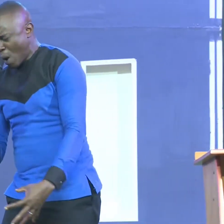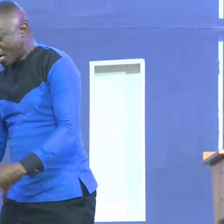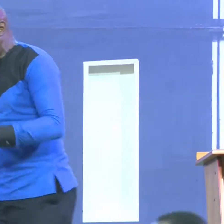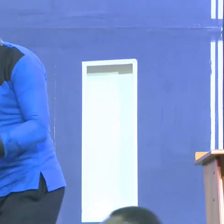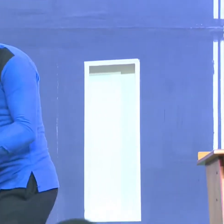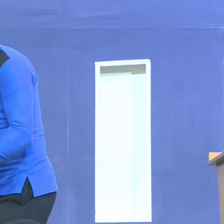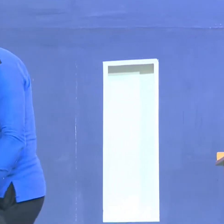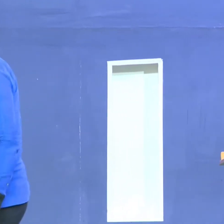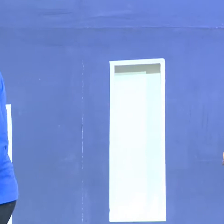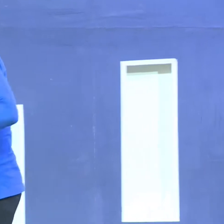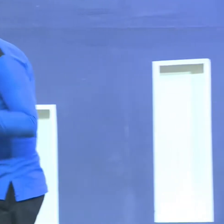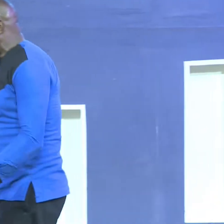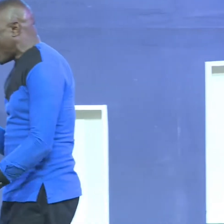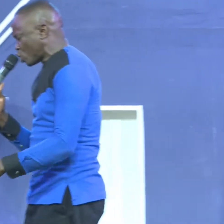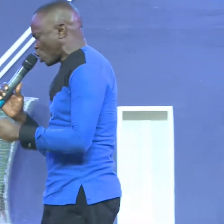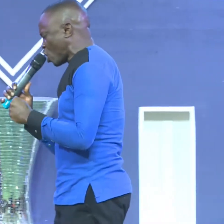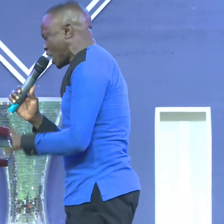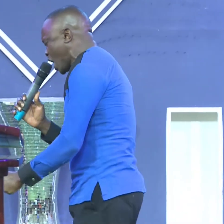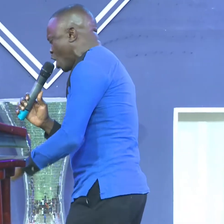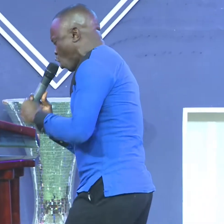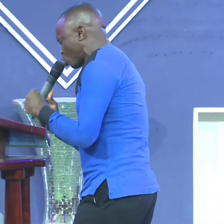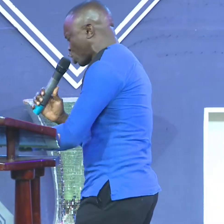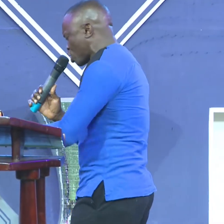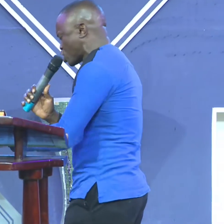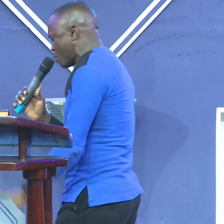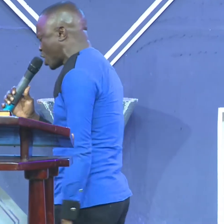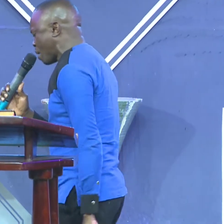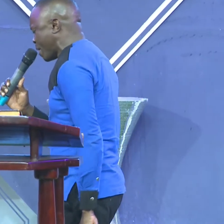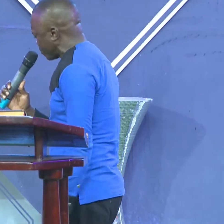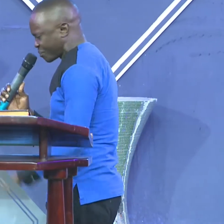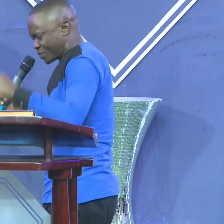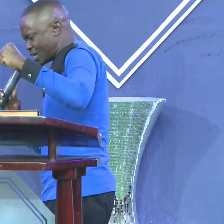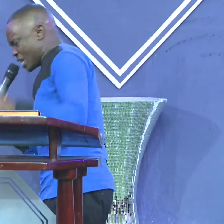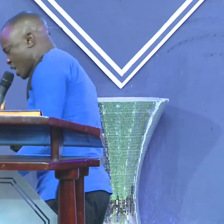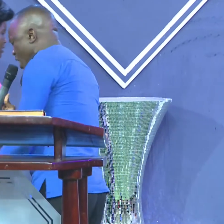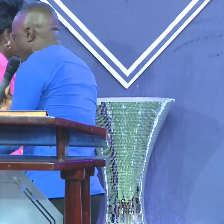nayo olwalero tununulibwa olwalero tutoloka otutolosa Mukama